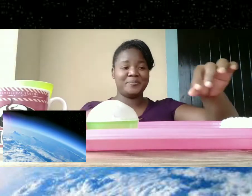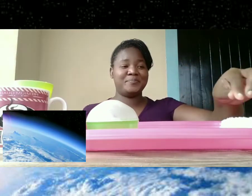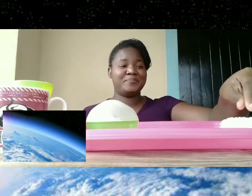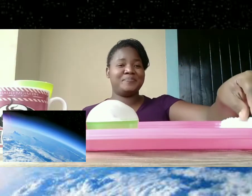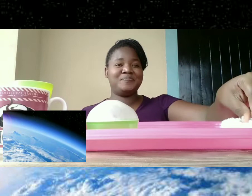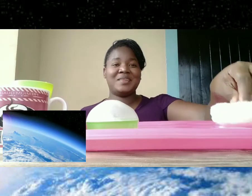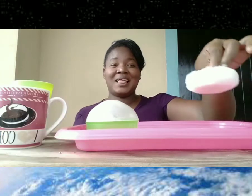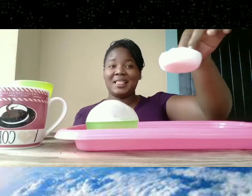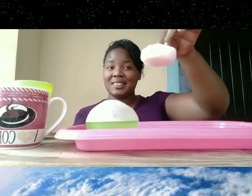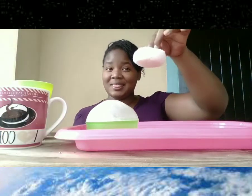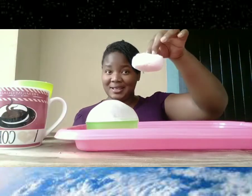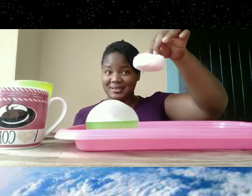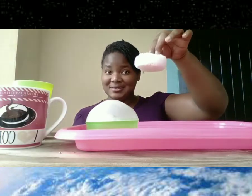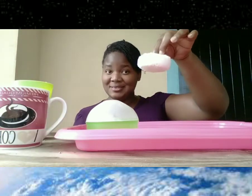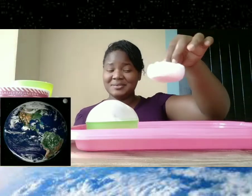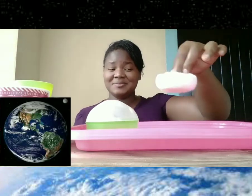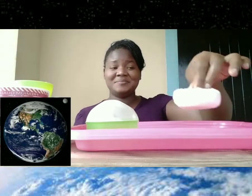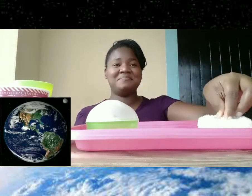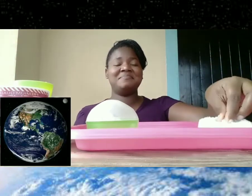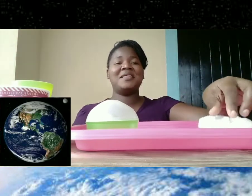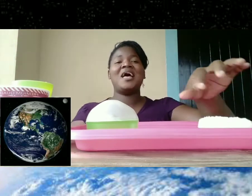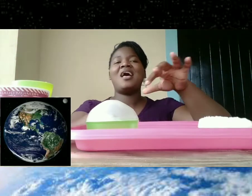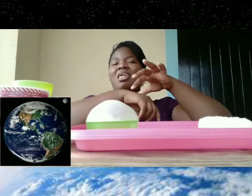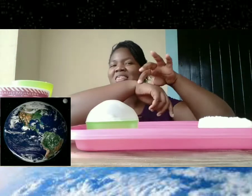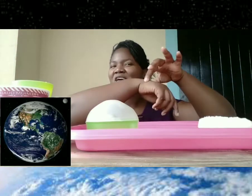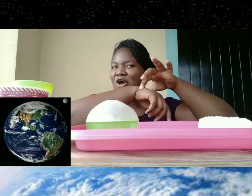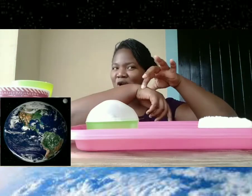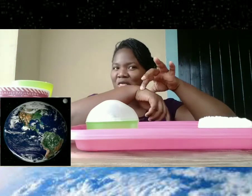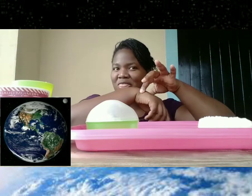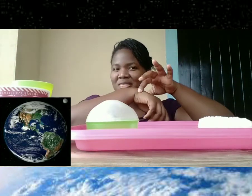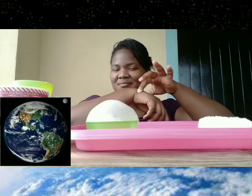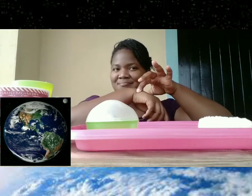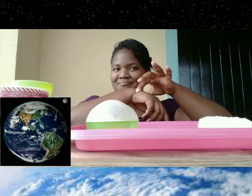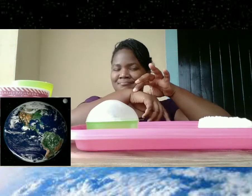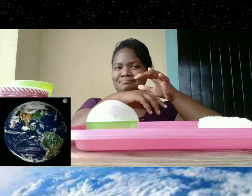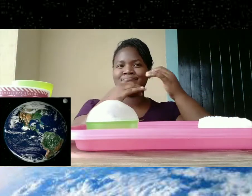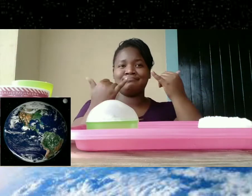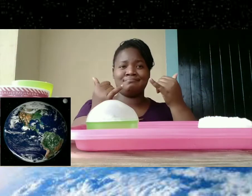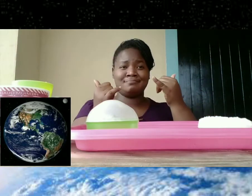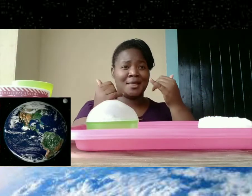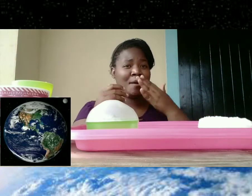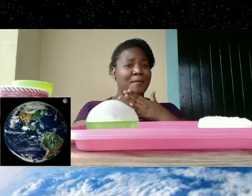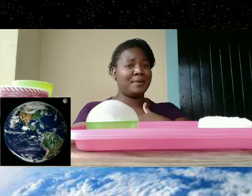represents the atmosphere, and this represents the earth.